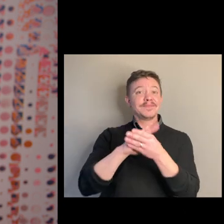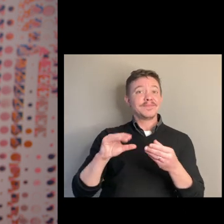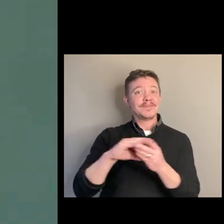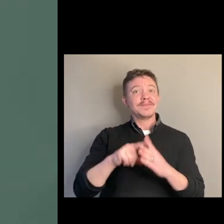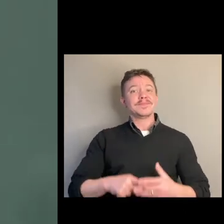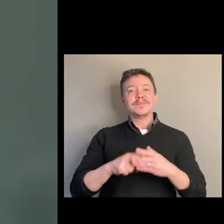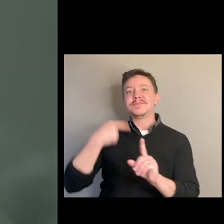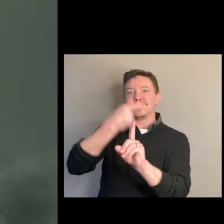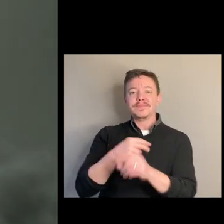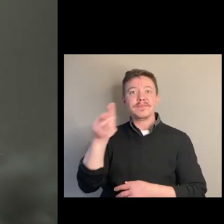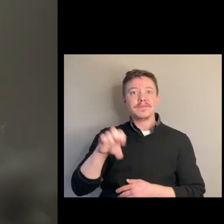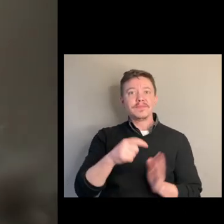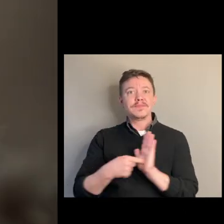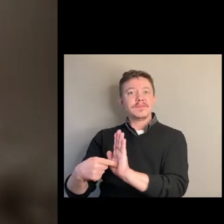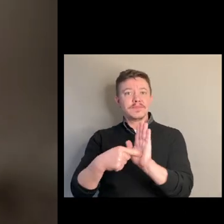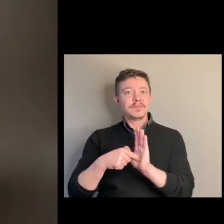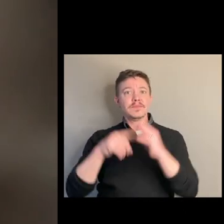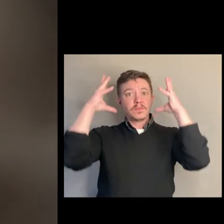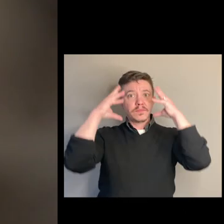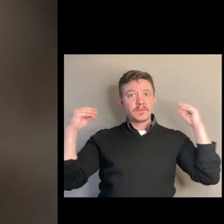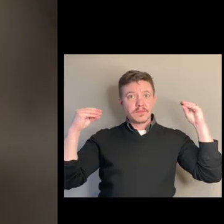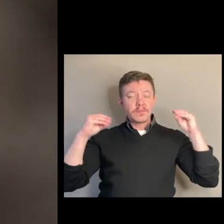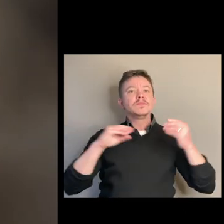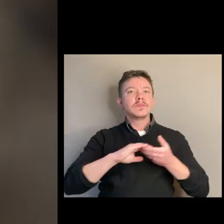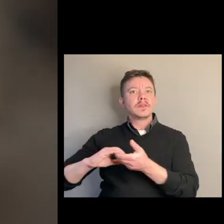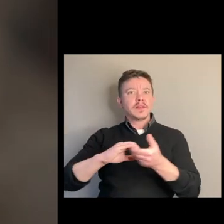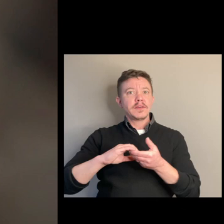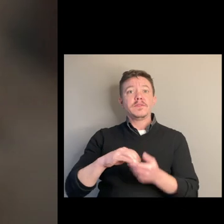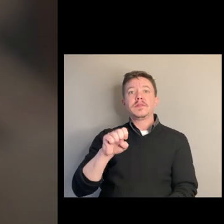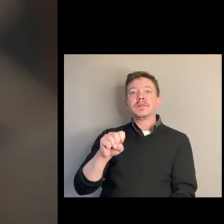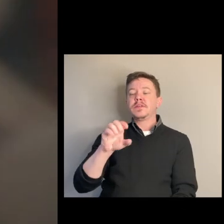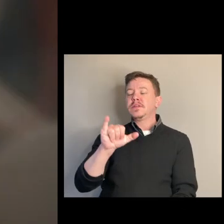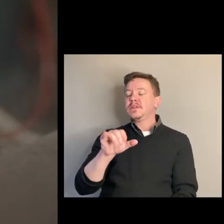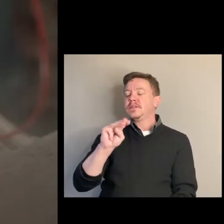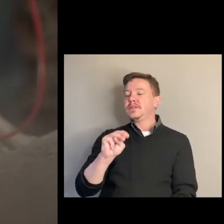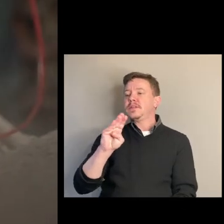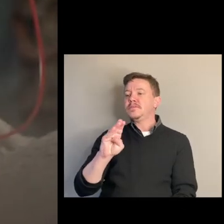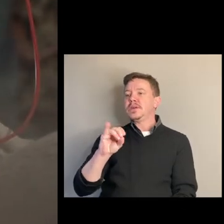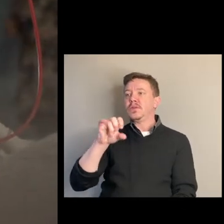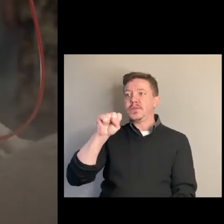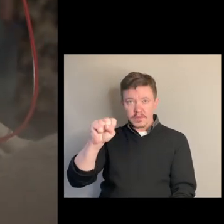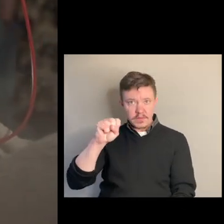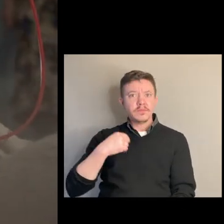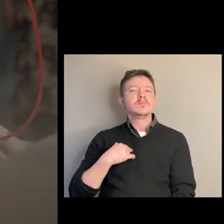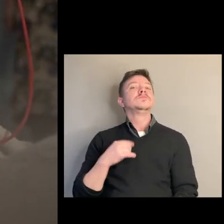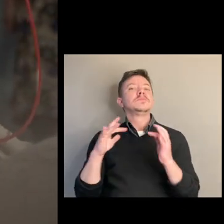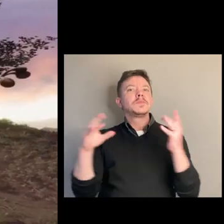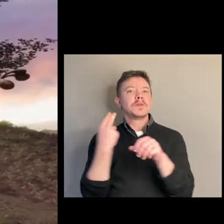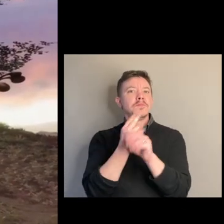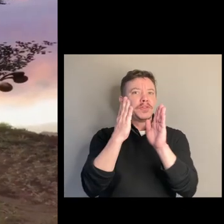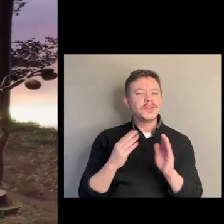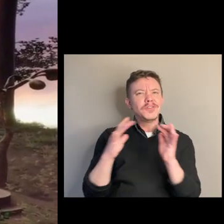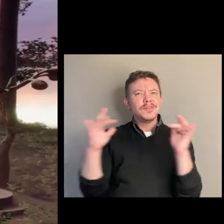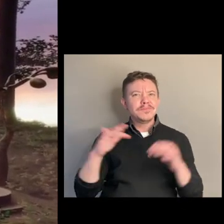our audiences, starting this month with the U.S. debut of Dutch artists' collective Polymorphs Symbiosis, a performative,